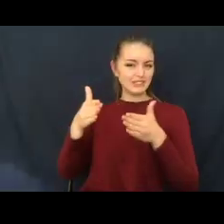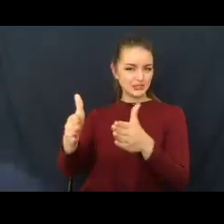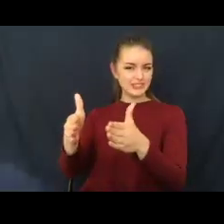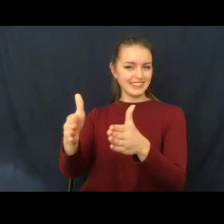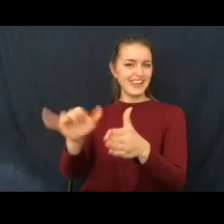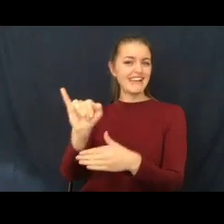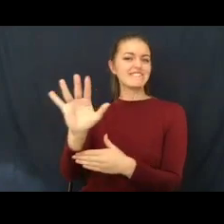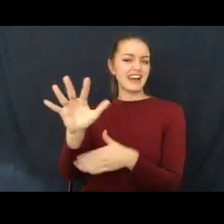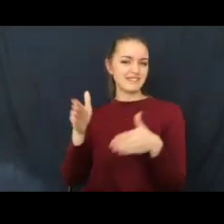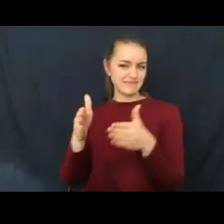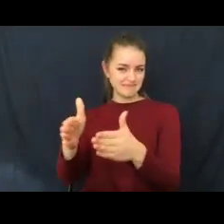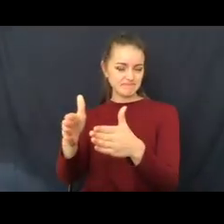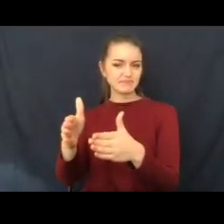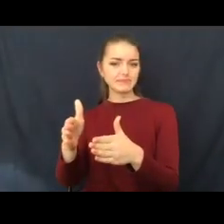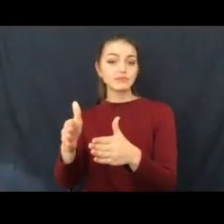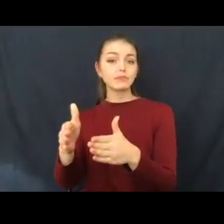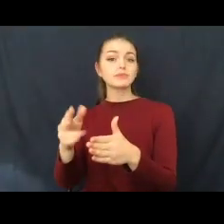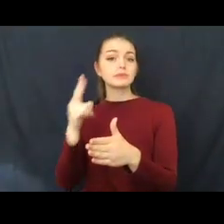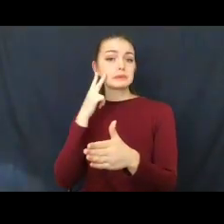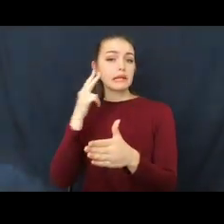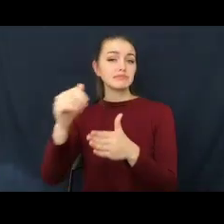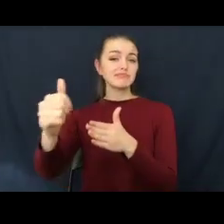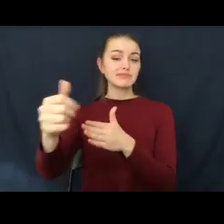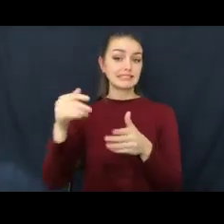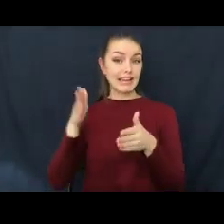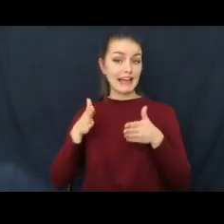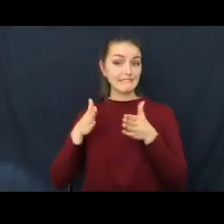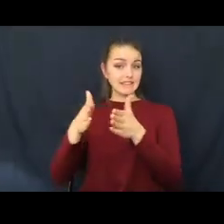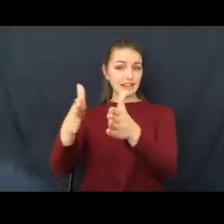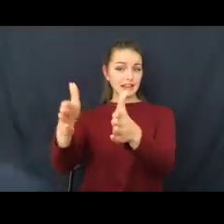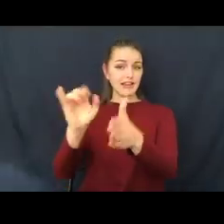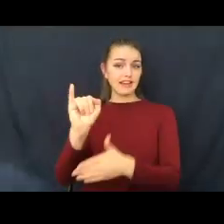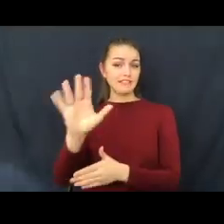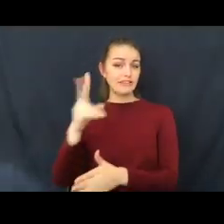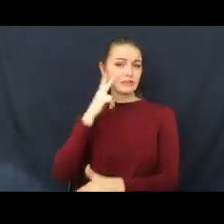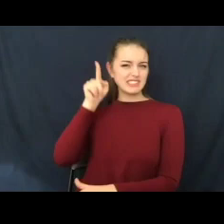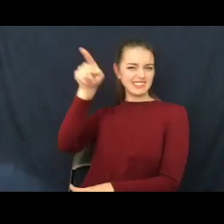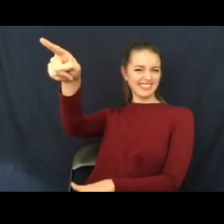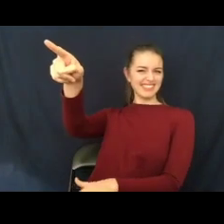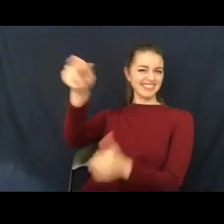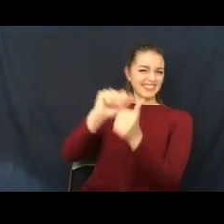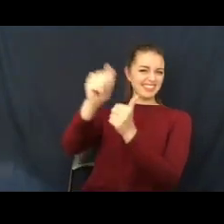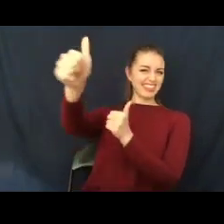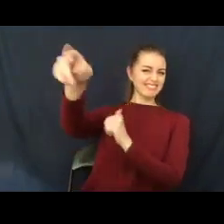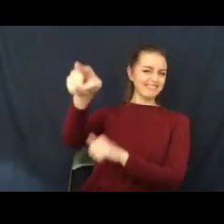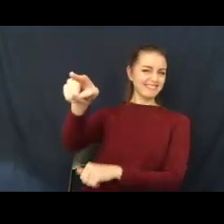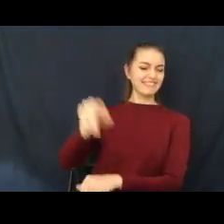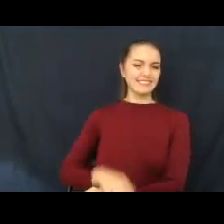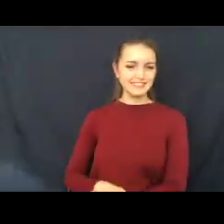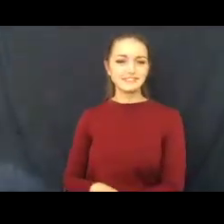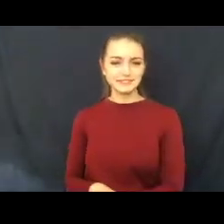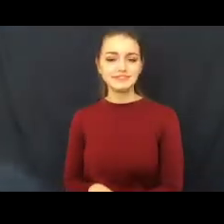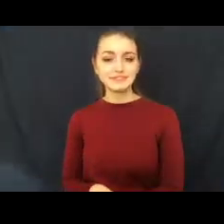here, between I-5. You can see it over in the distance. yeah, this